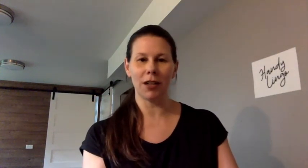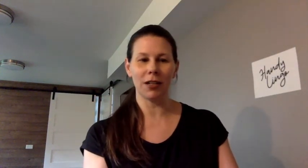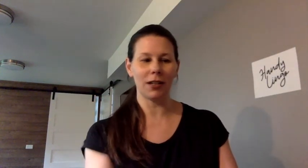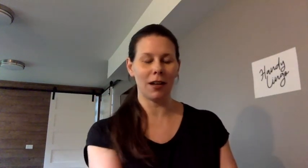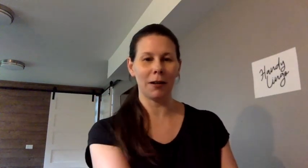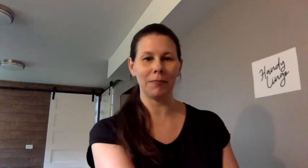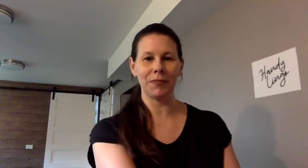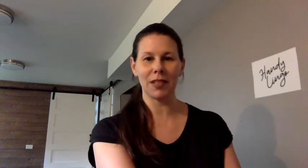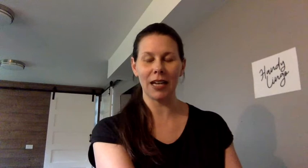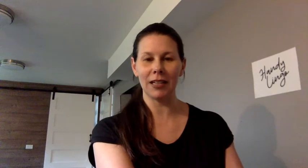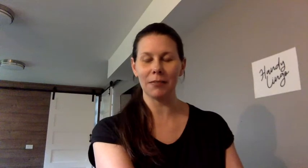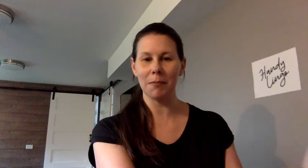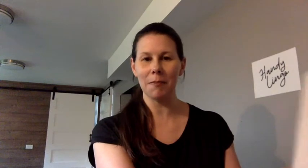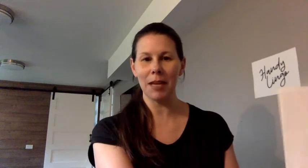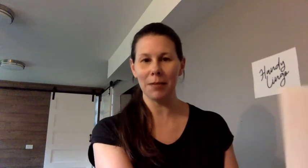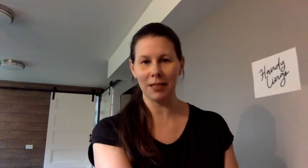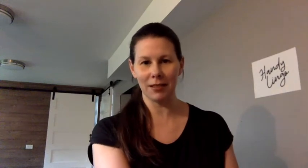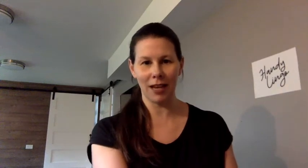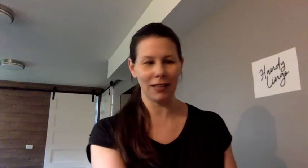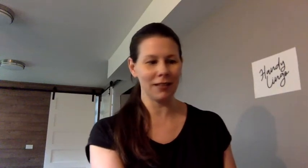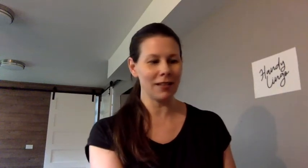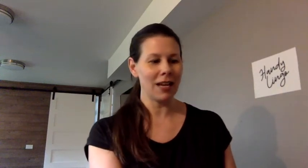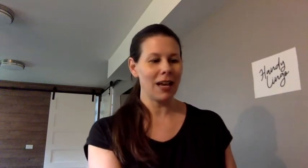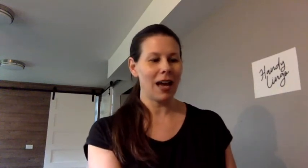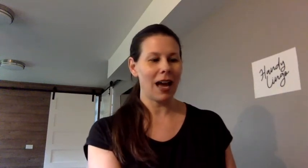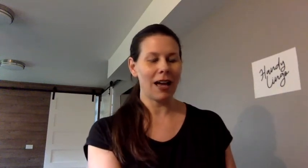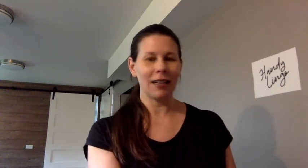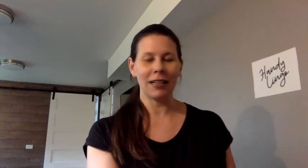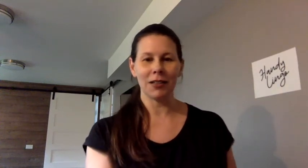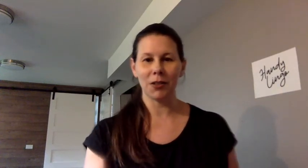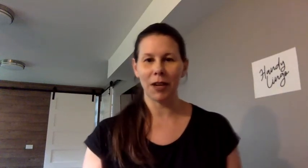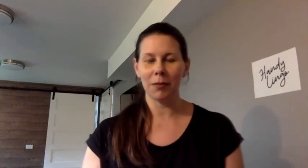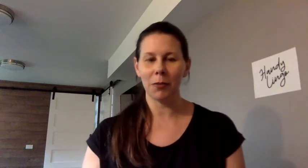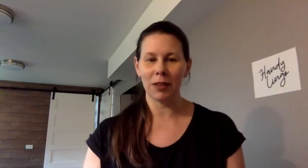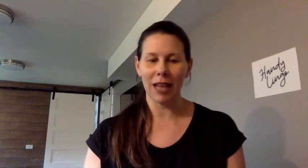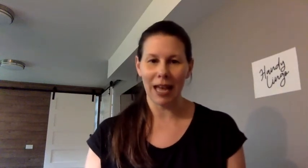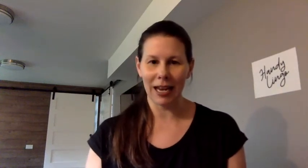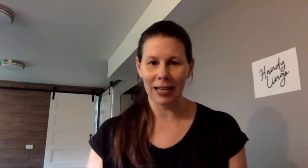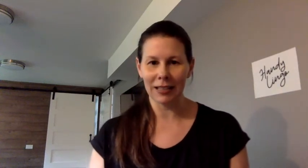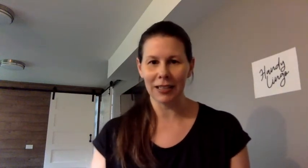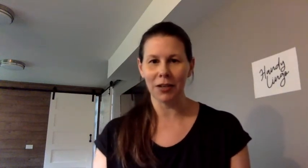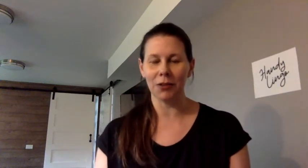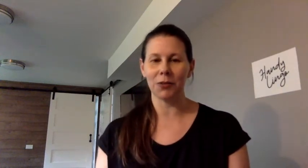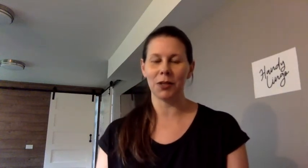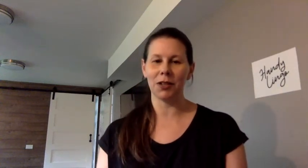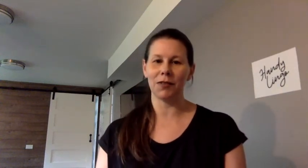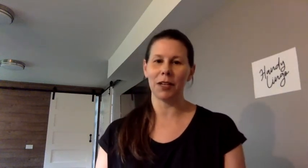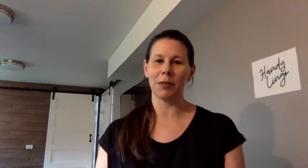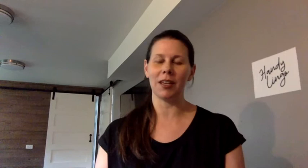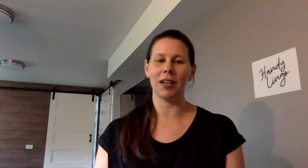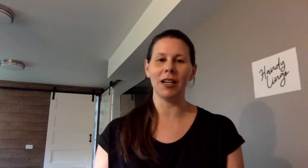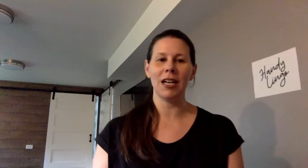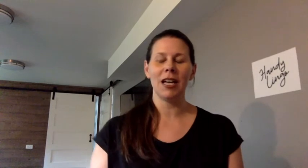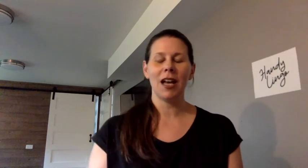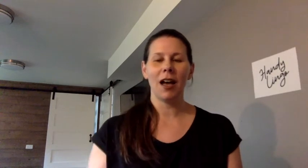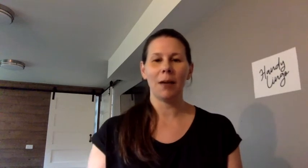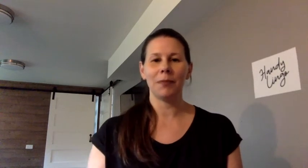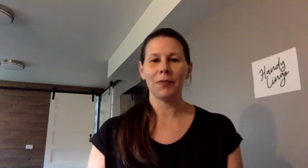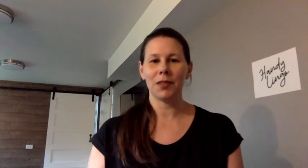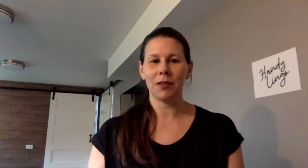daughter signing many, many signs on Instagram with @Handy Lingo is where you can find me there.